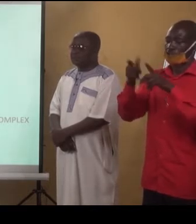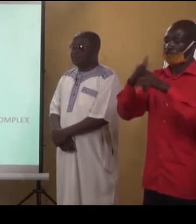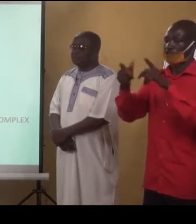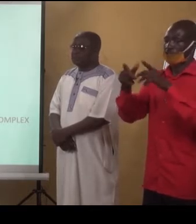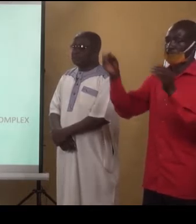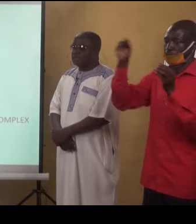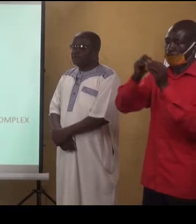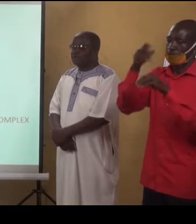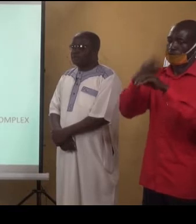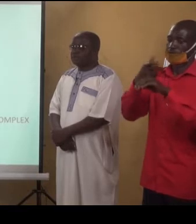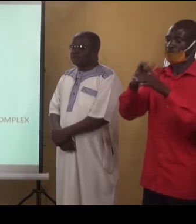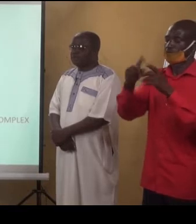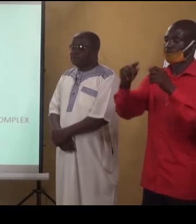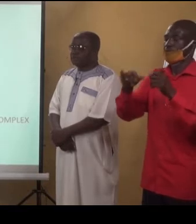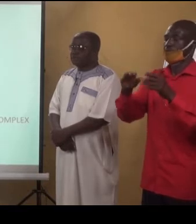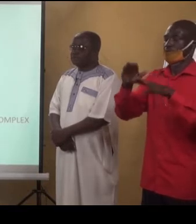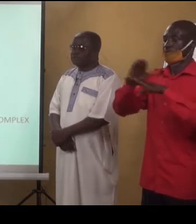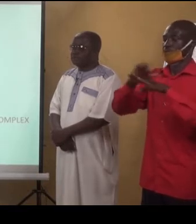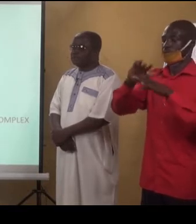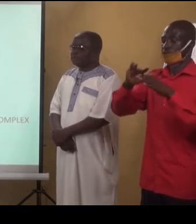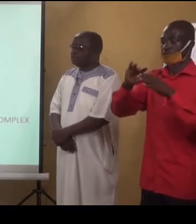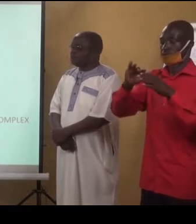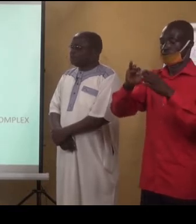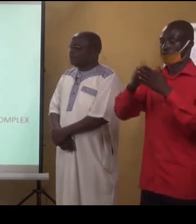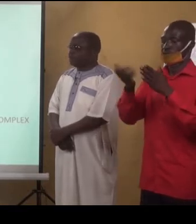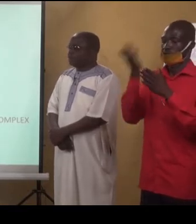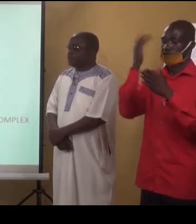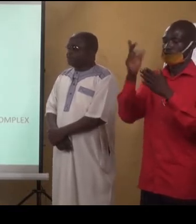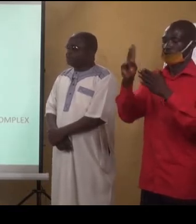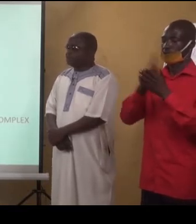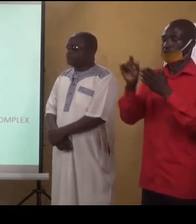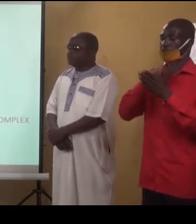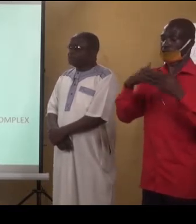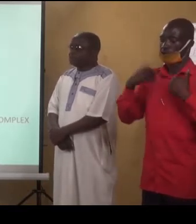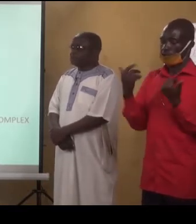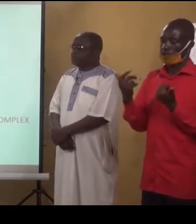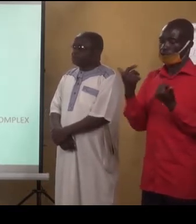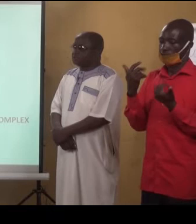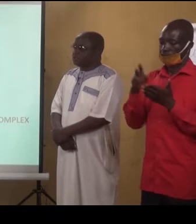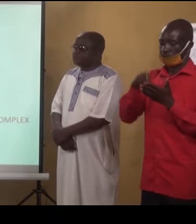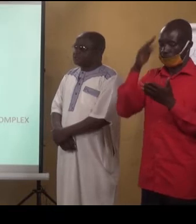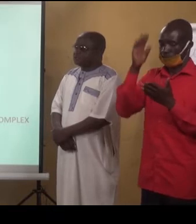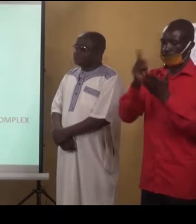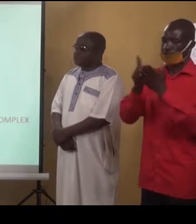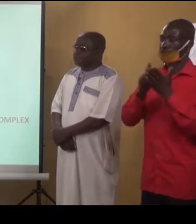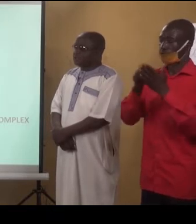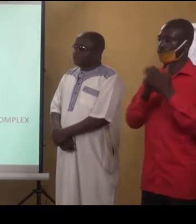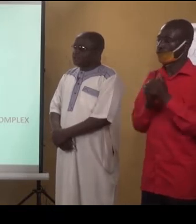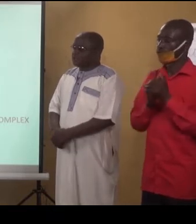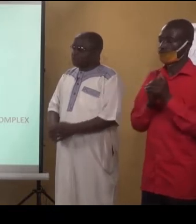sentence. Now, over the course of these 2 weeks, we have taken and discussed